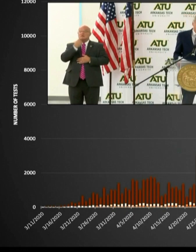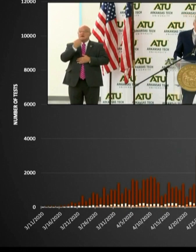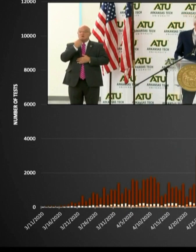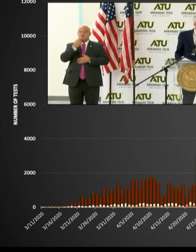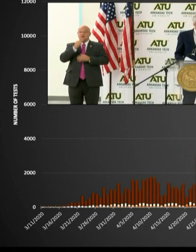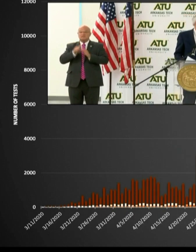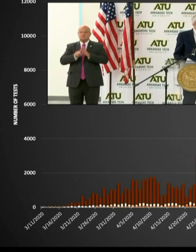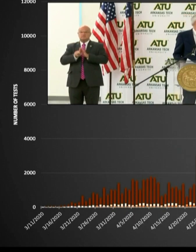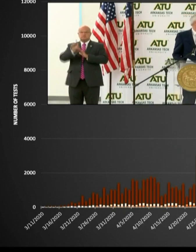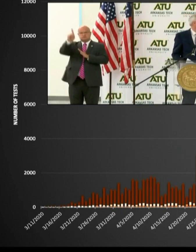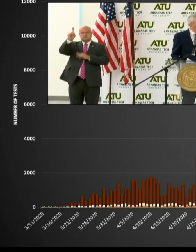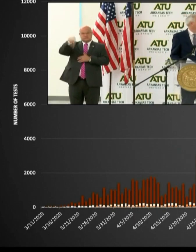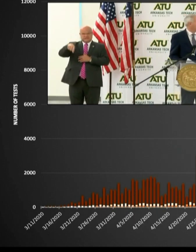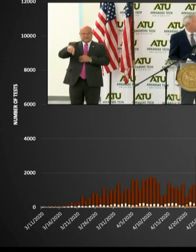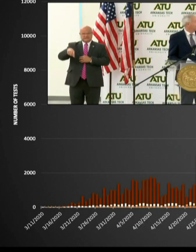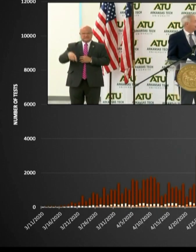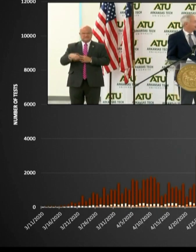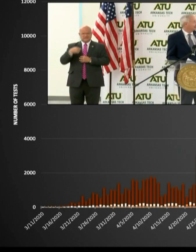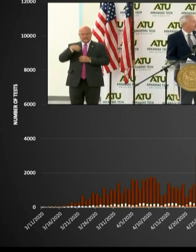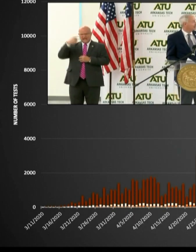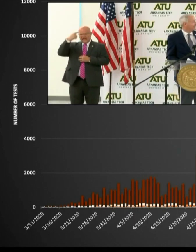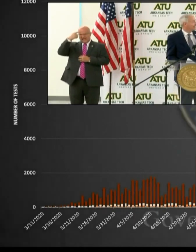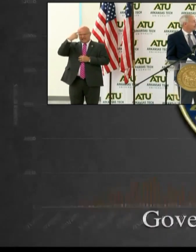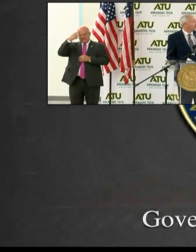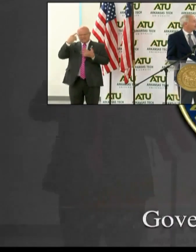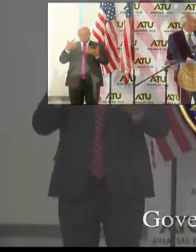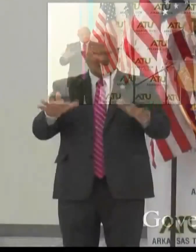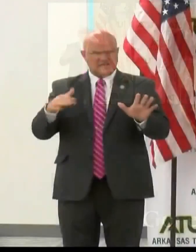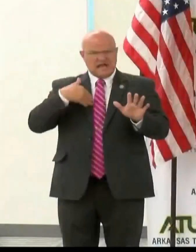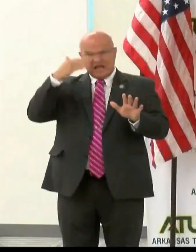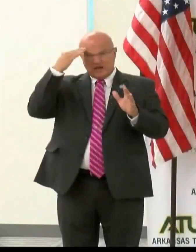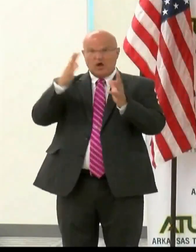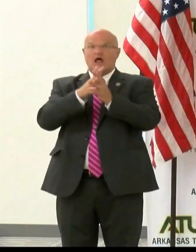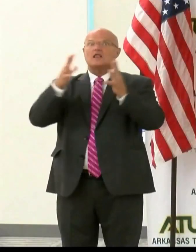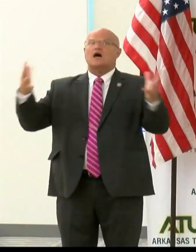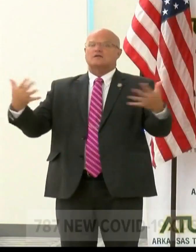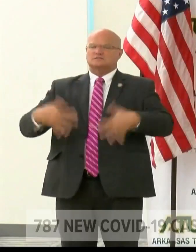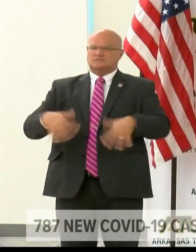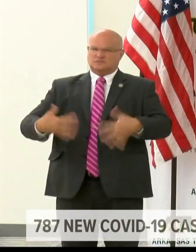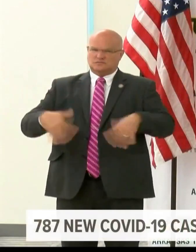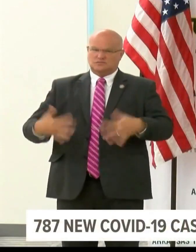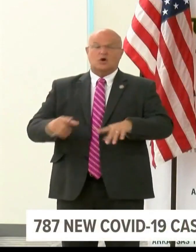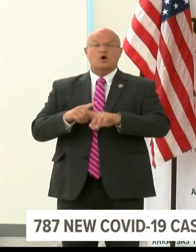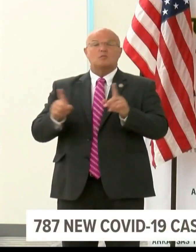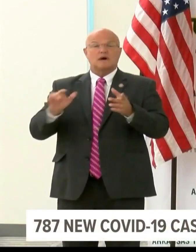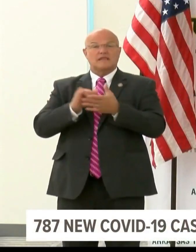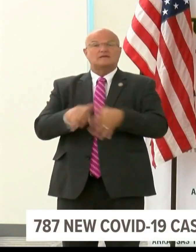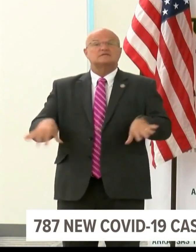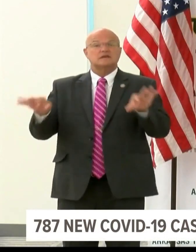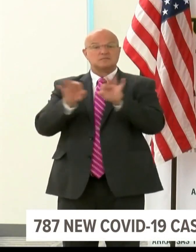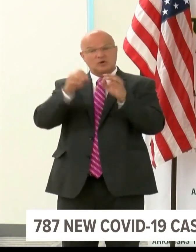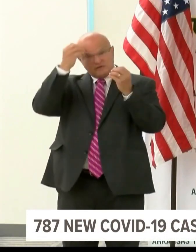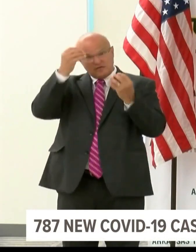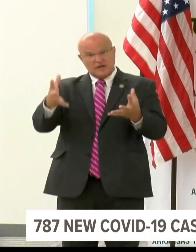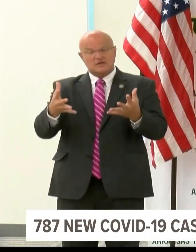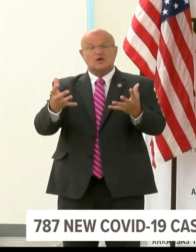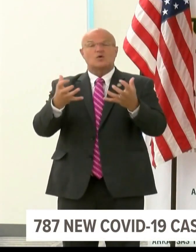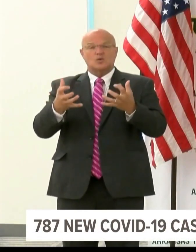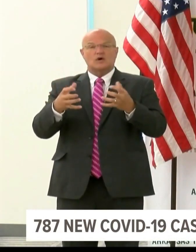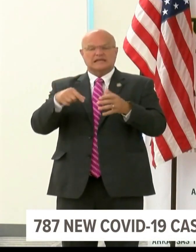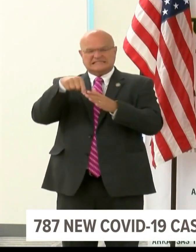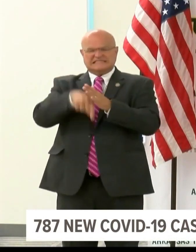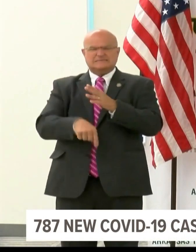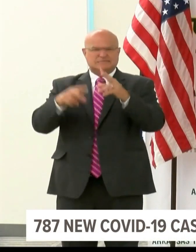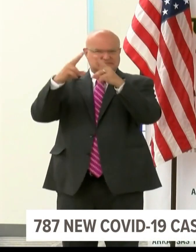graph to get higher. And I think that concludes it. I know that was a lot for today, but that was important, and we like to give that